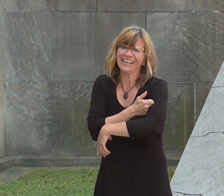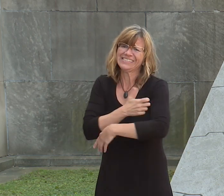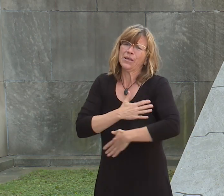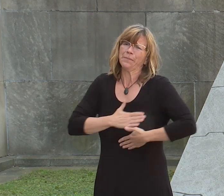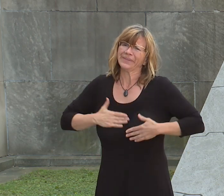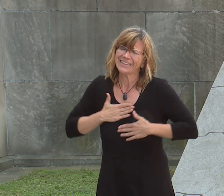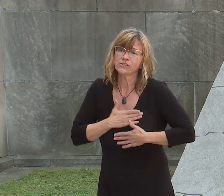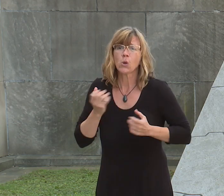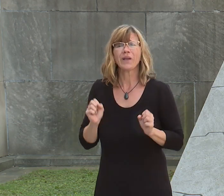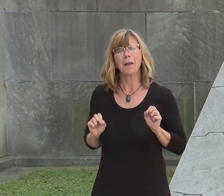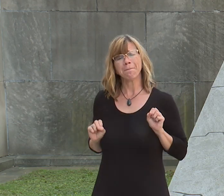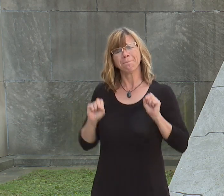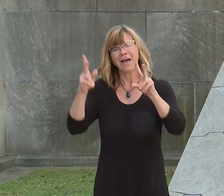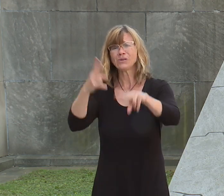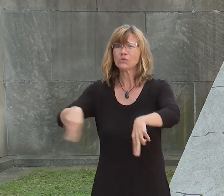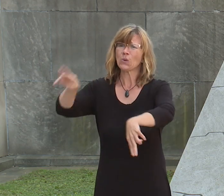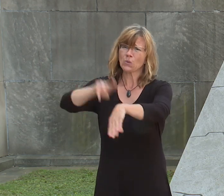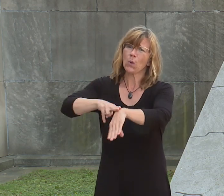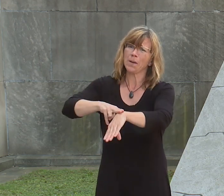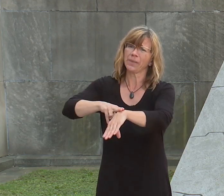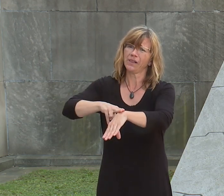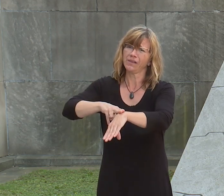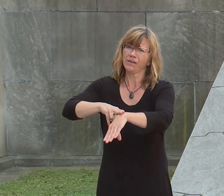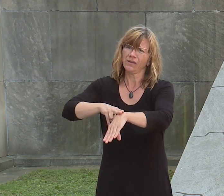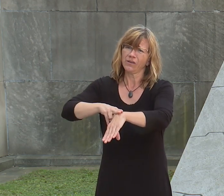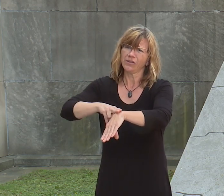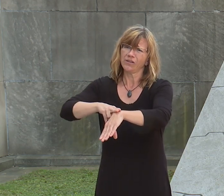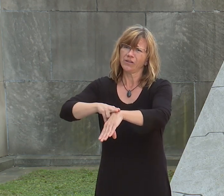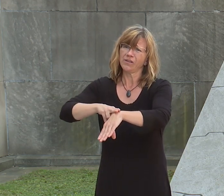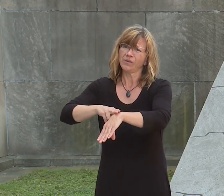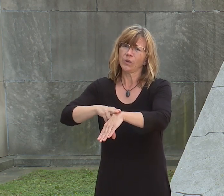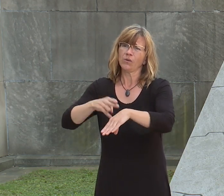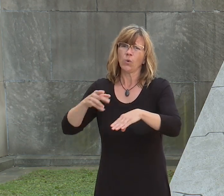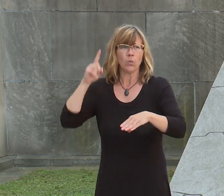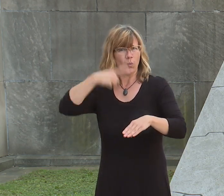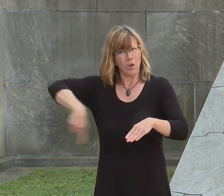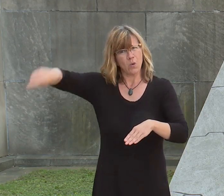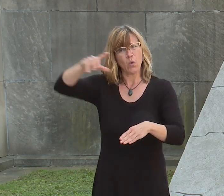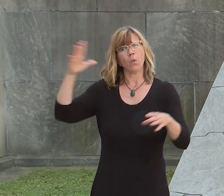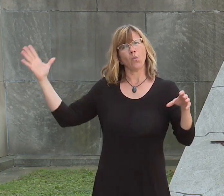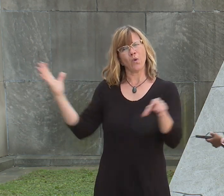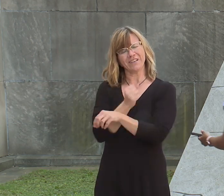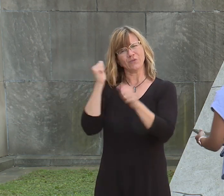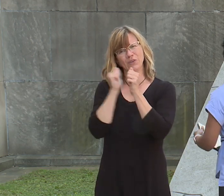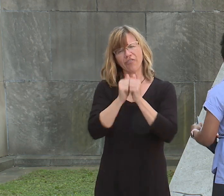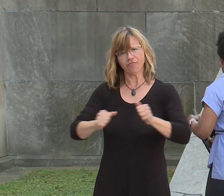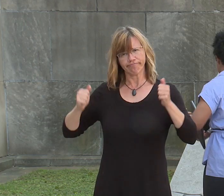It's Baltimore versus COVID, and we will win this together. Thank you.